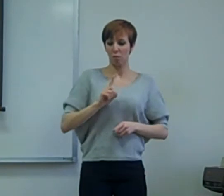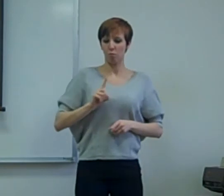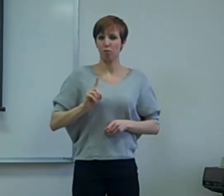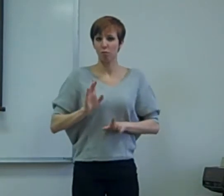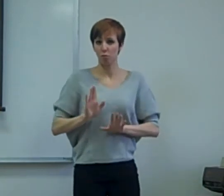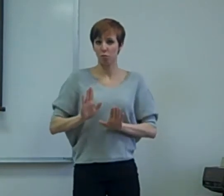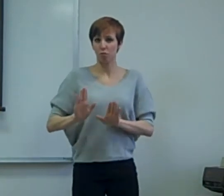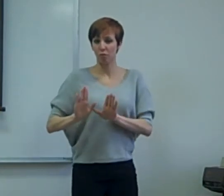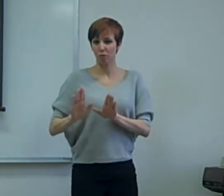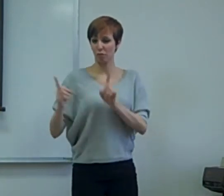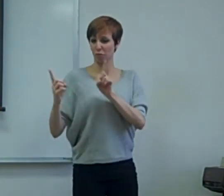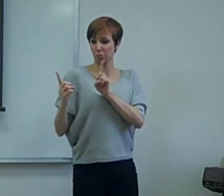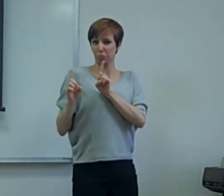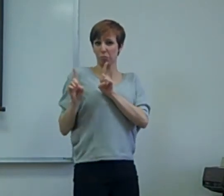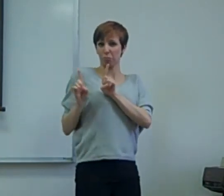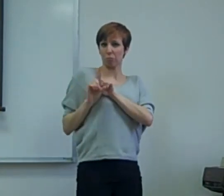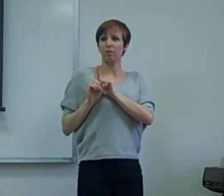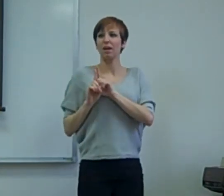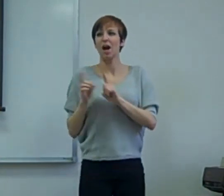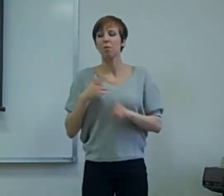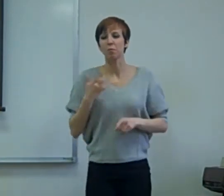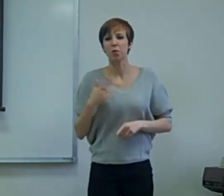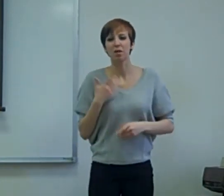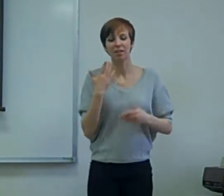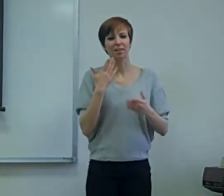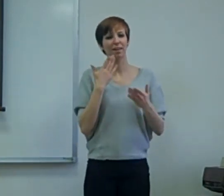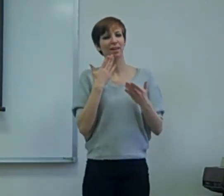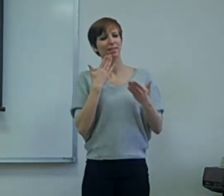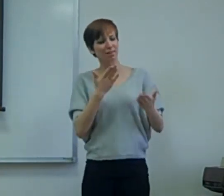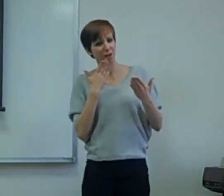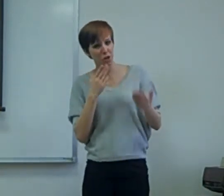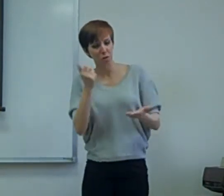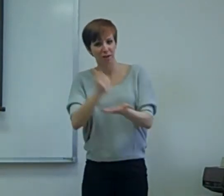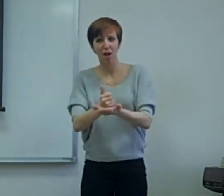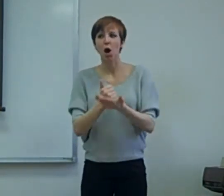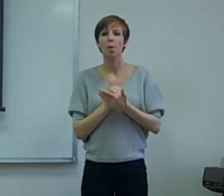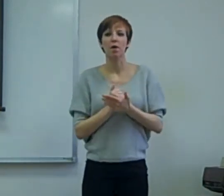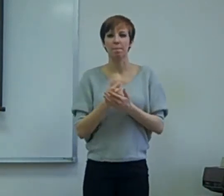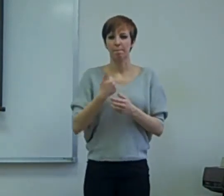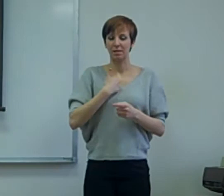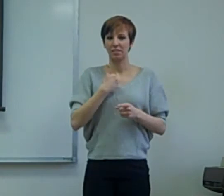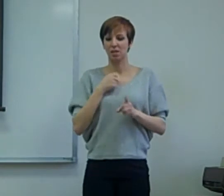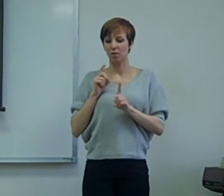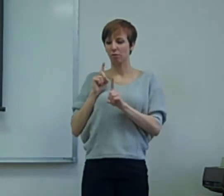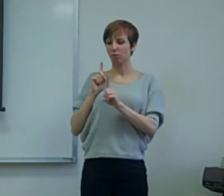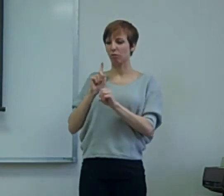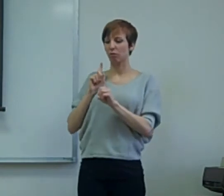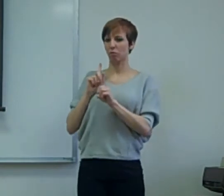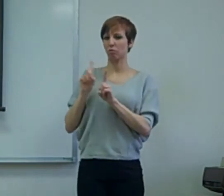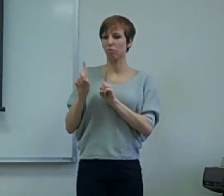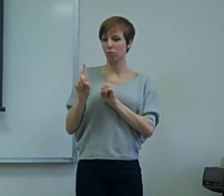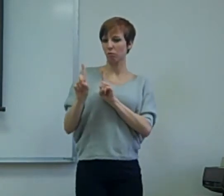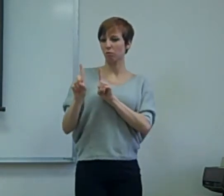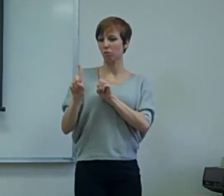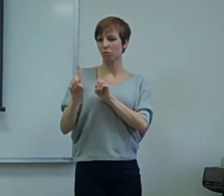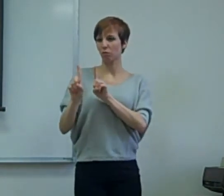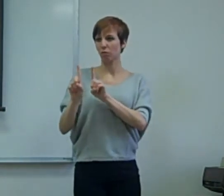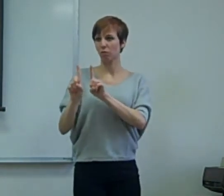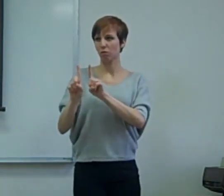I'm really glad that you could help us. And I'm kind of getting closer. I'm making my plan when I'm going to touch his hair,